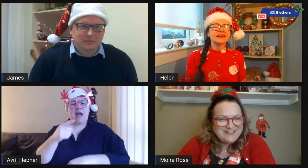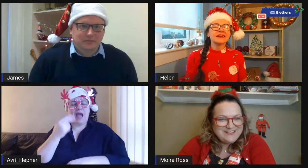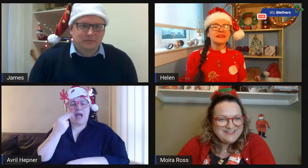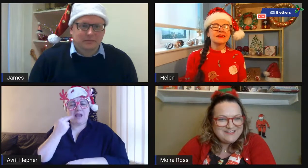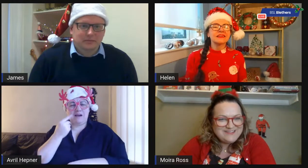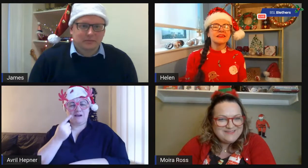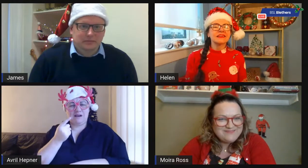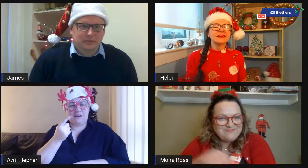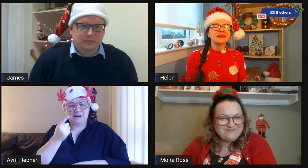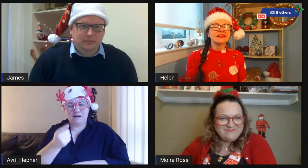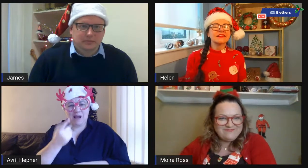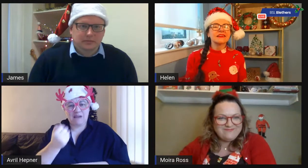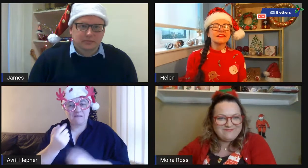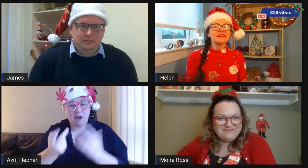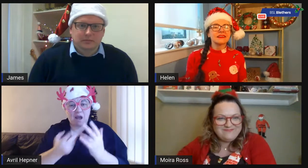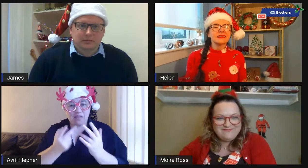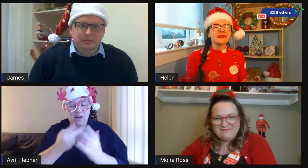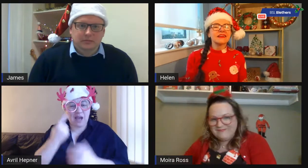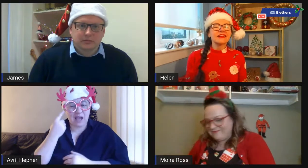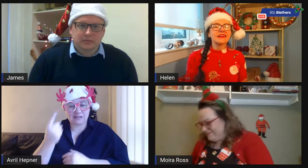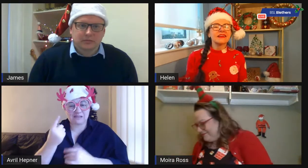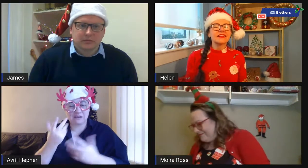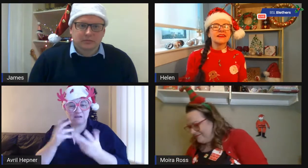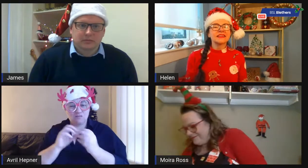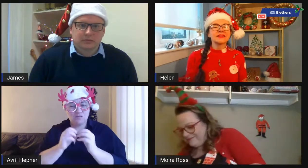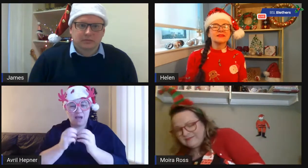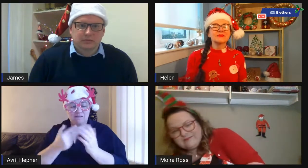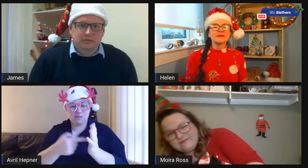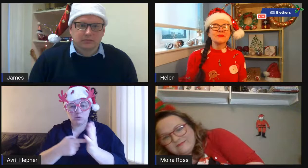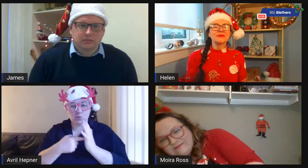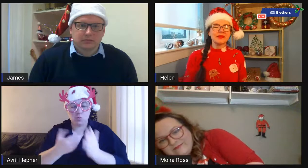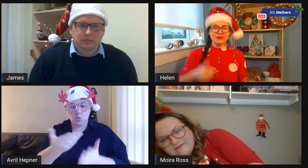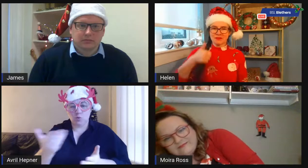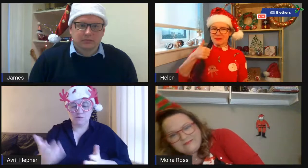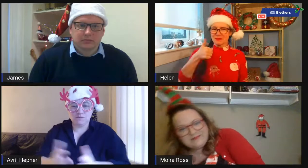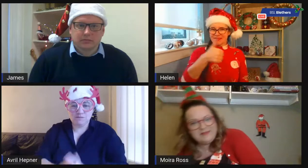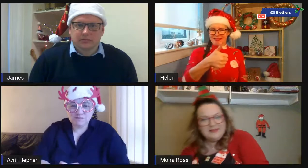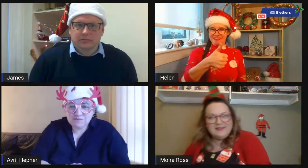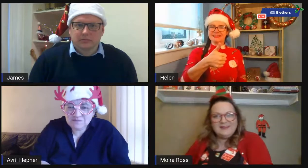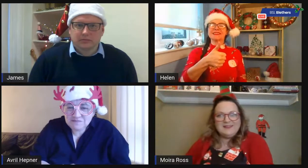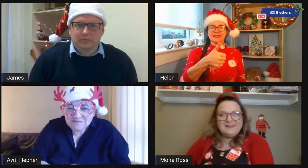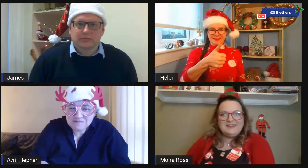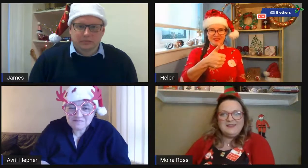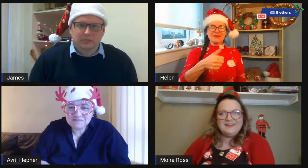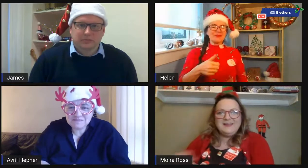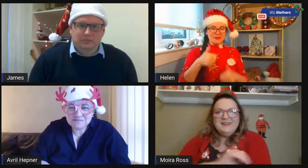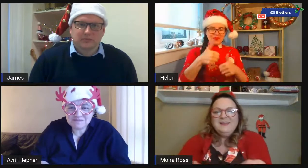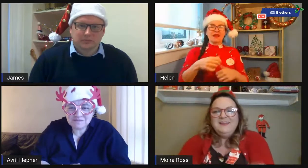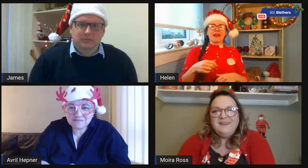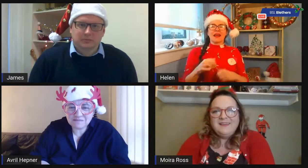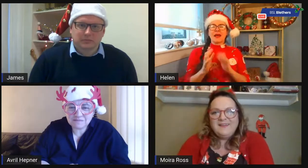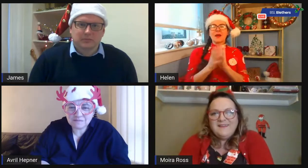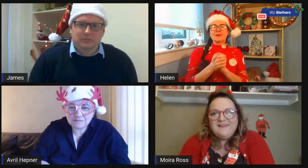That's great. Back to you then, Helen. Do you have any more crafting ideas to share with us? Yes,